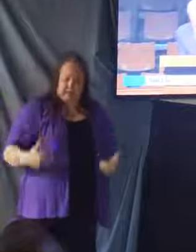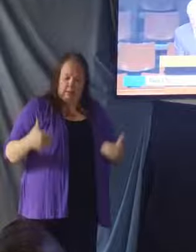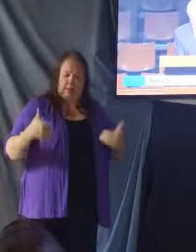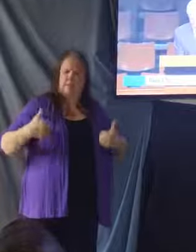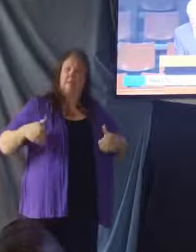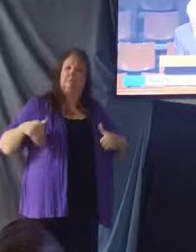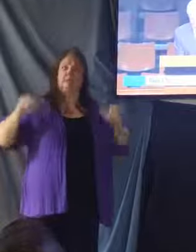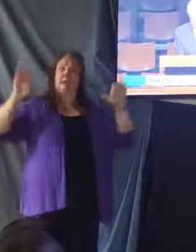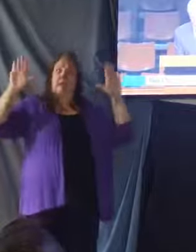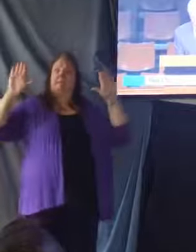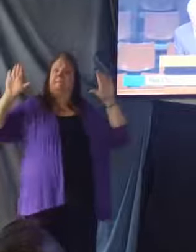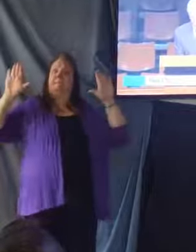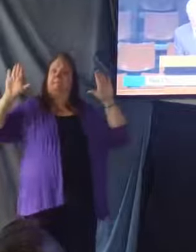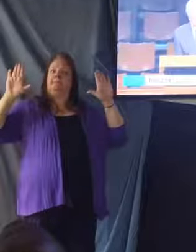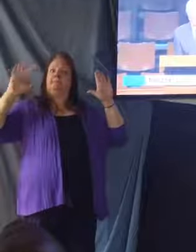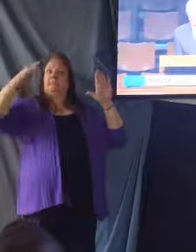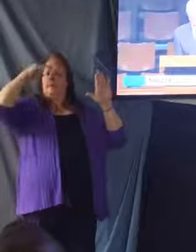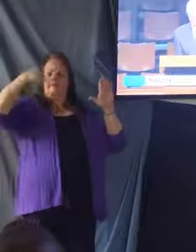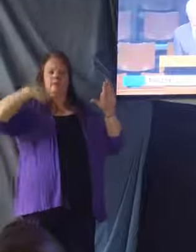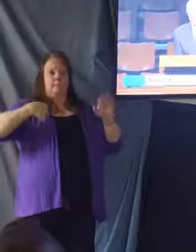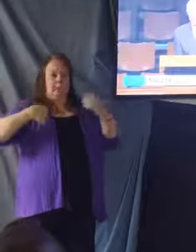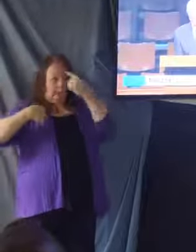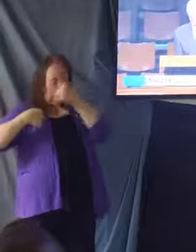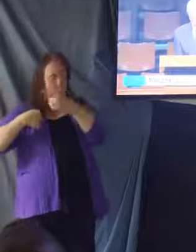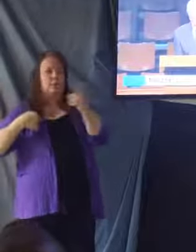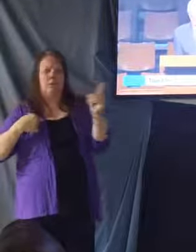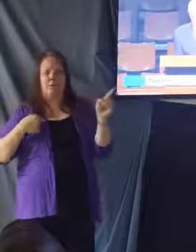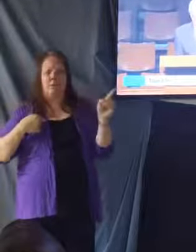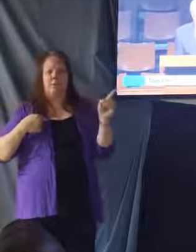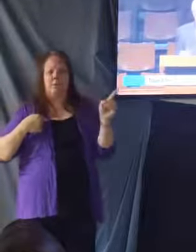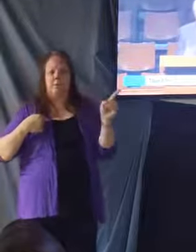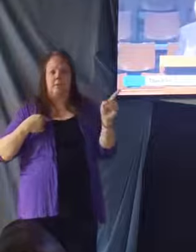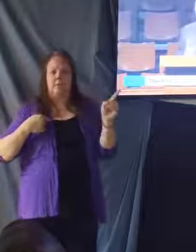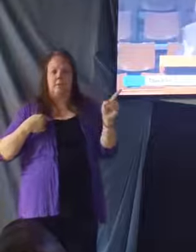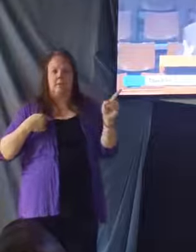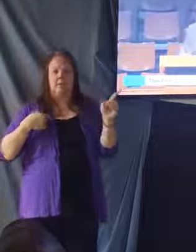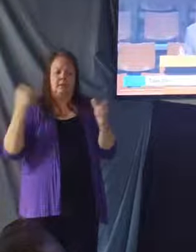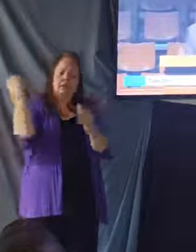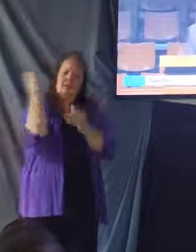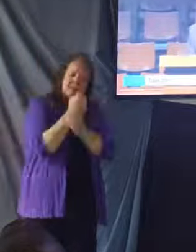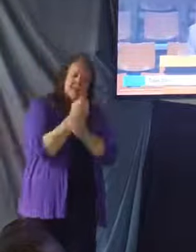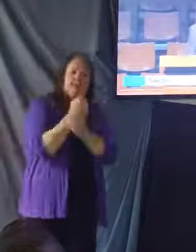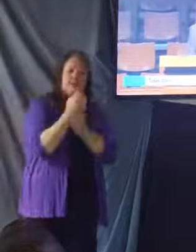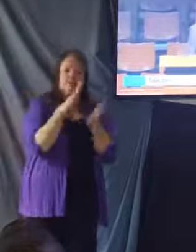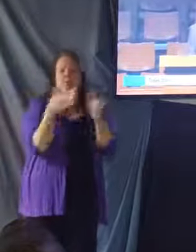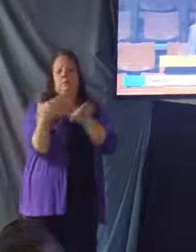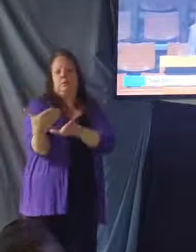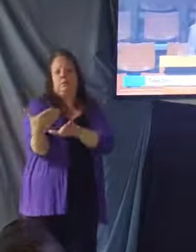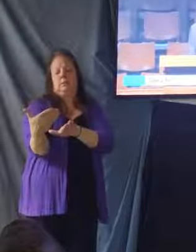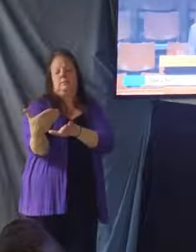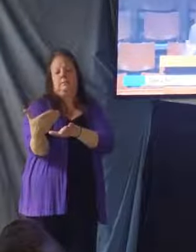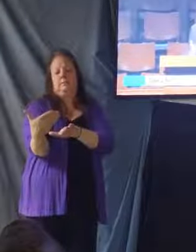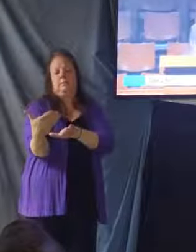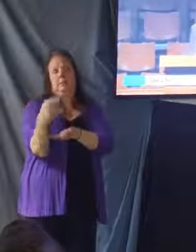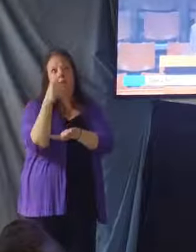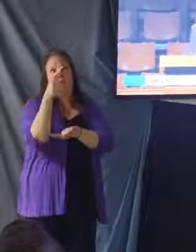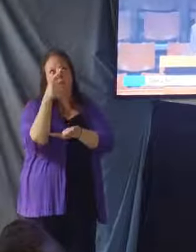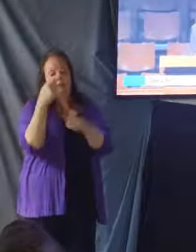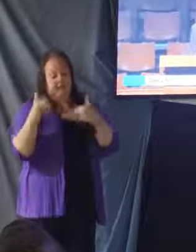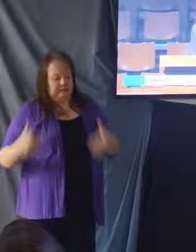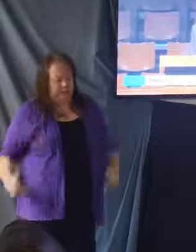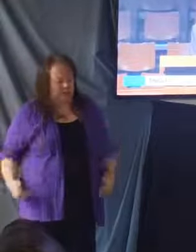himself for us. The sacrificial death. He